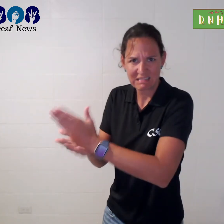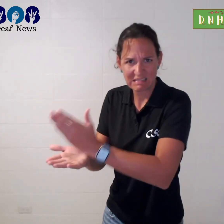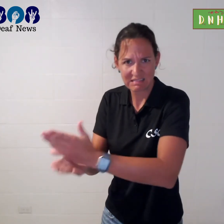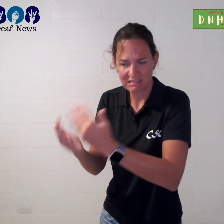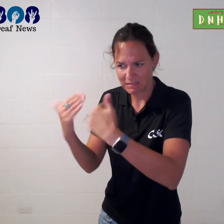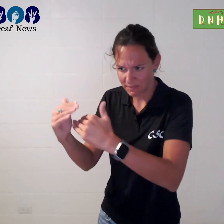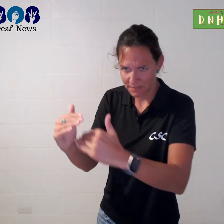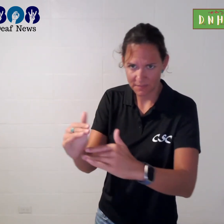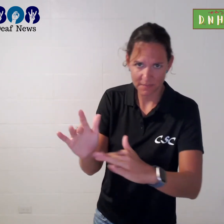U.S.